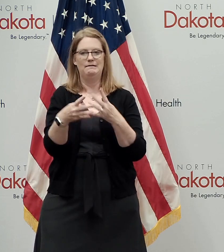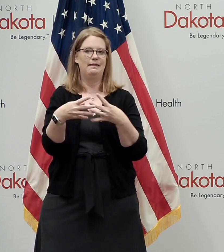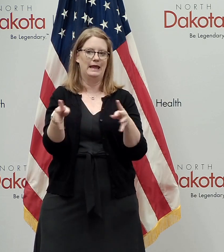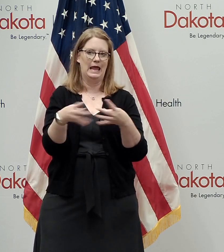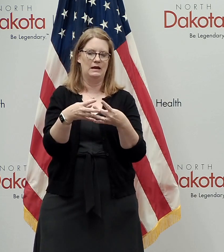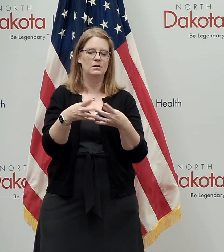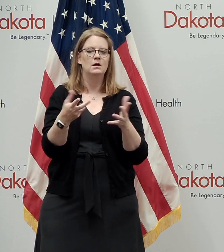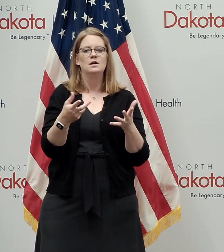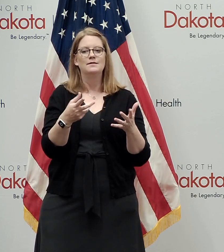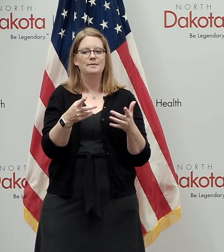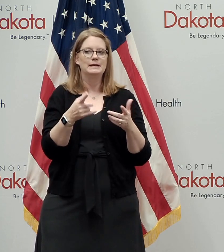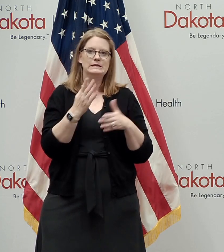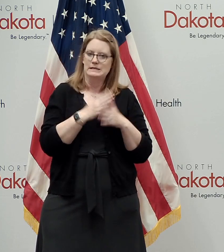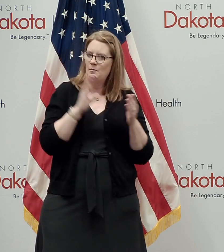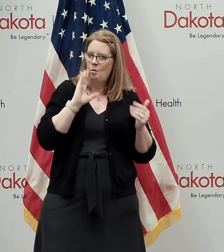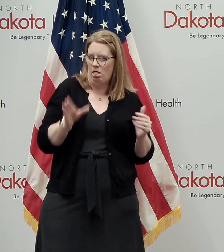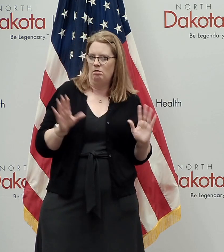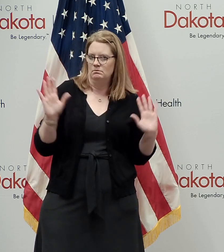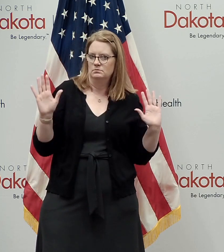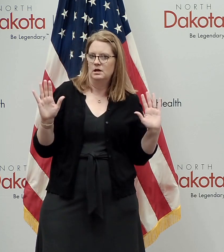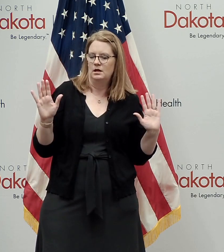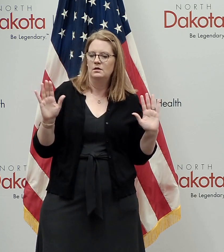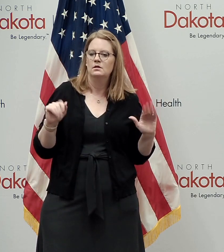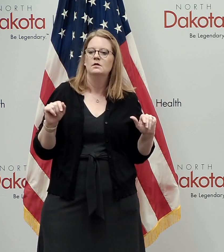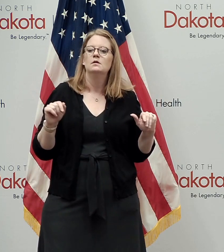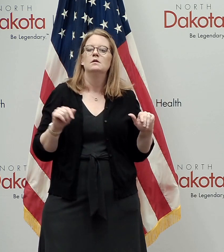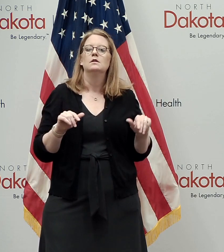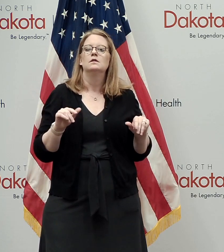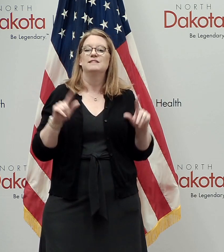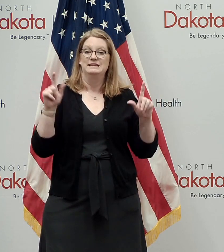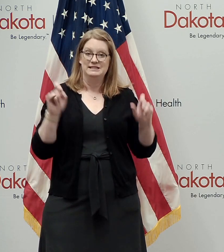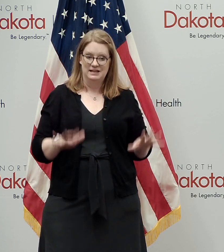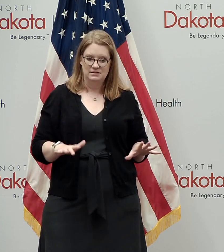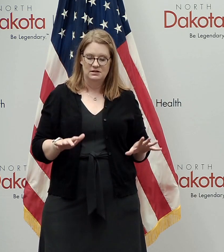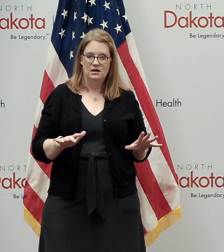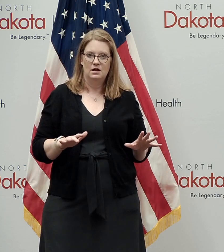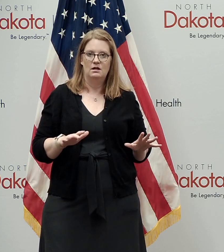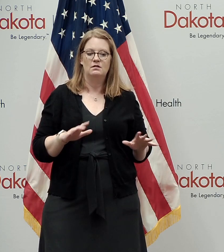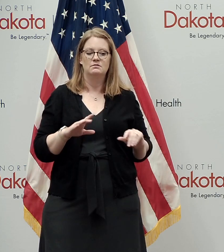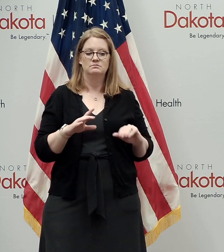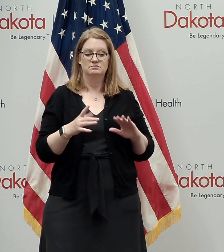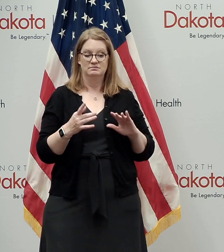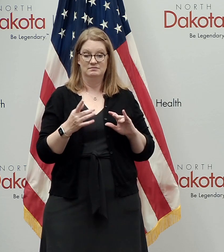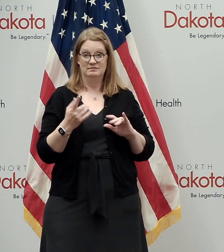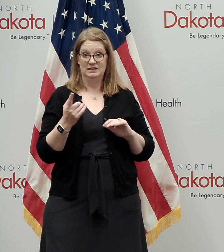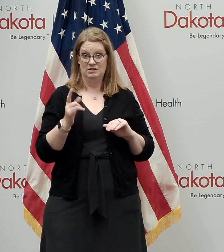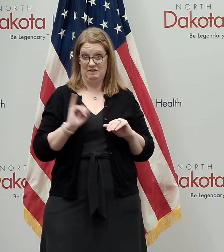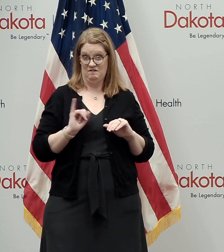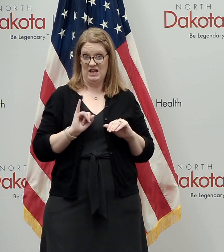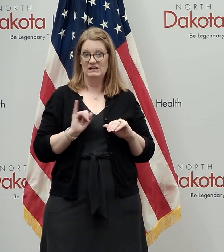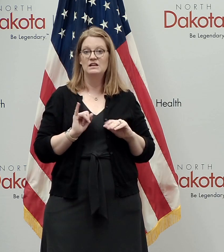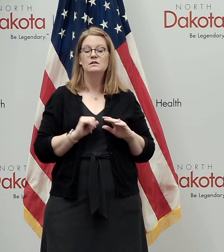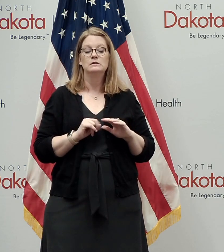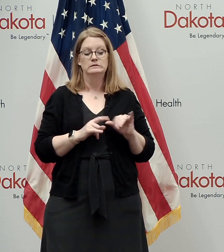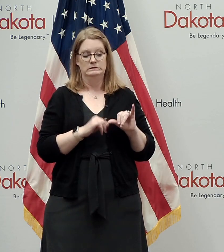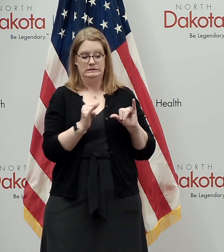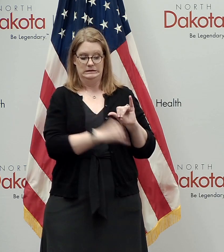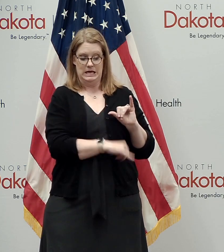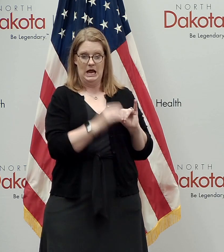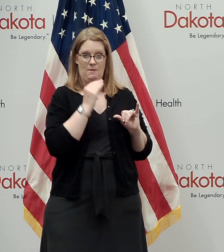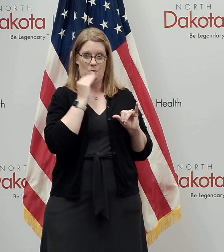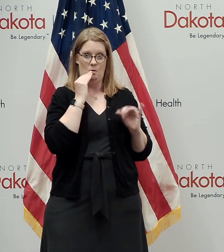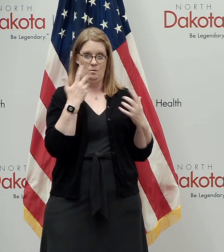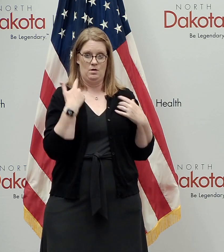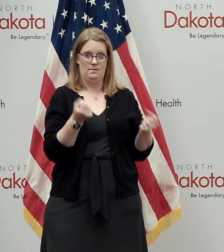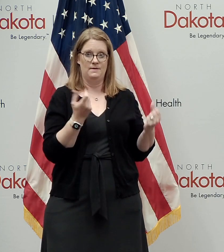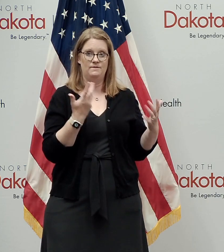obviously, right? So if we have testing, and if they find they're infected, we'd ask them to stay at home until they've recovered